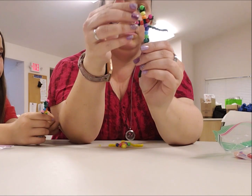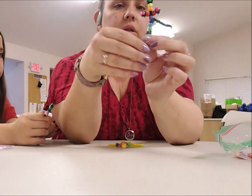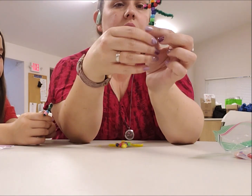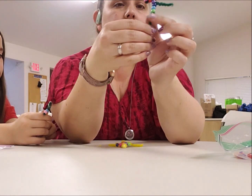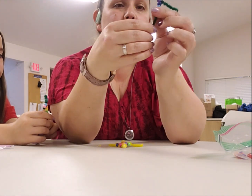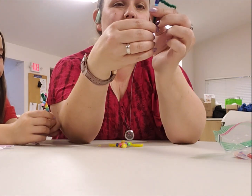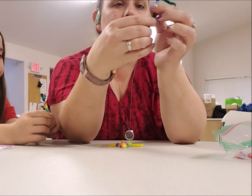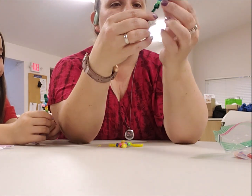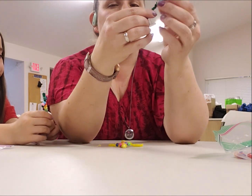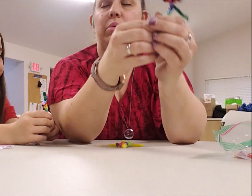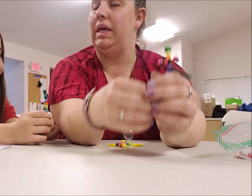bead